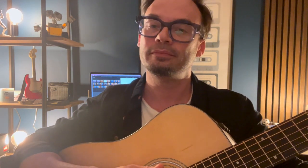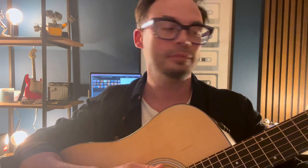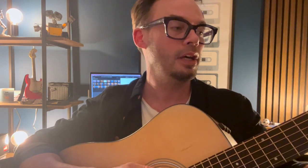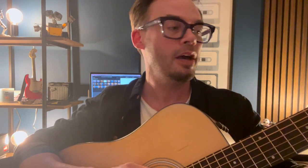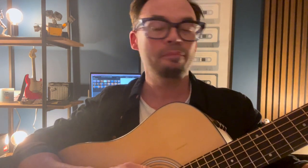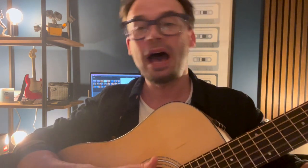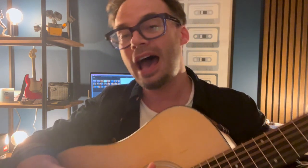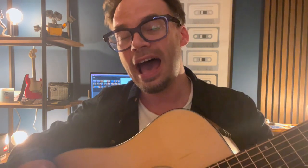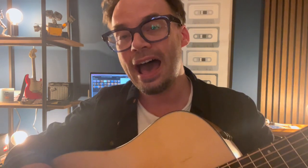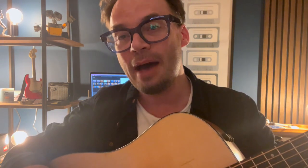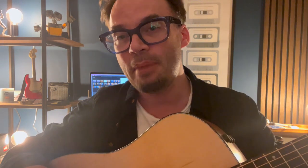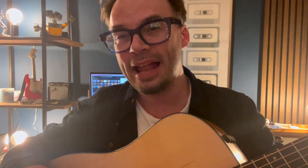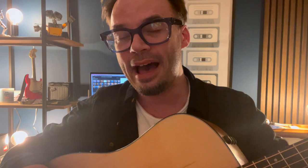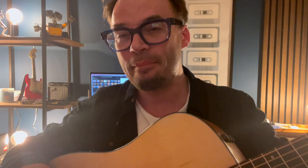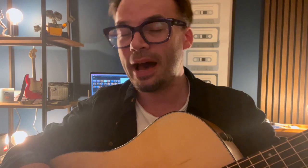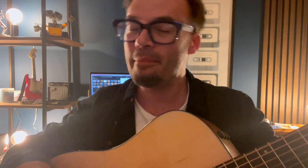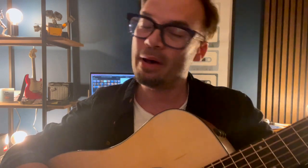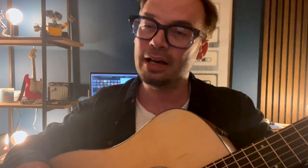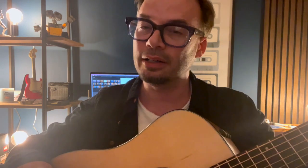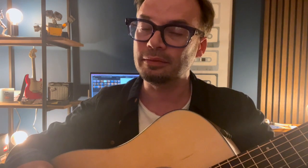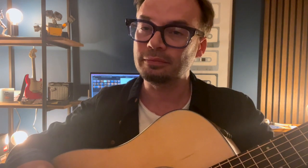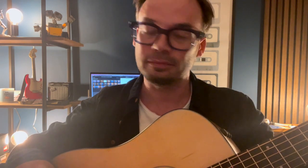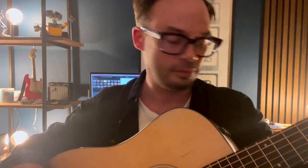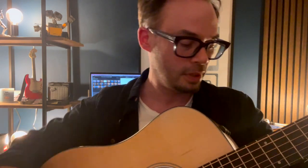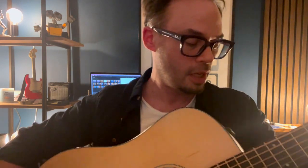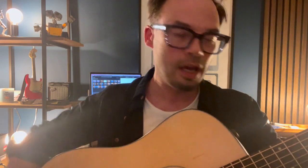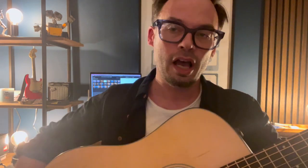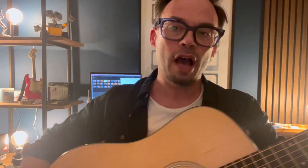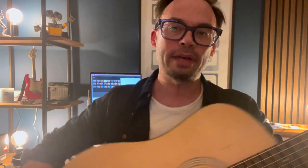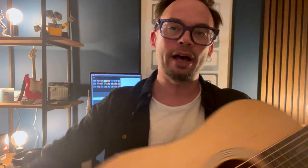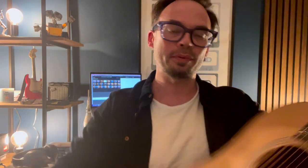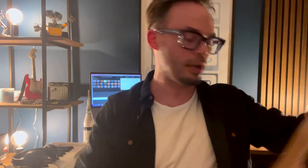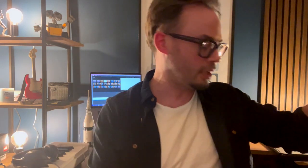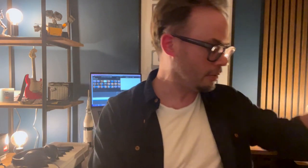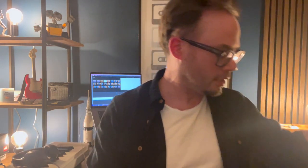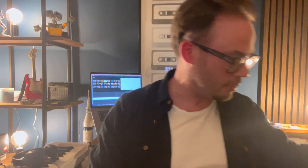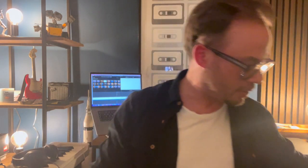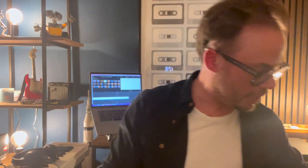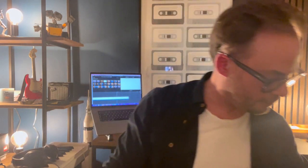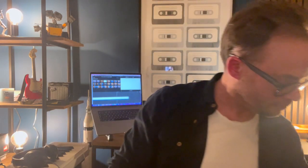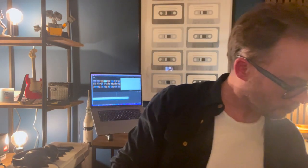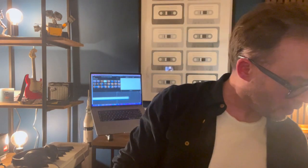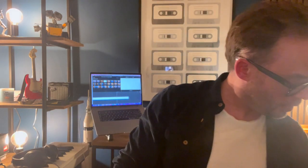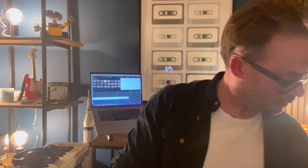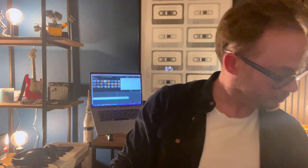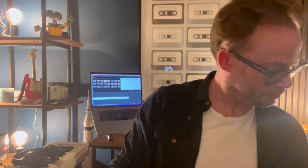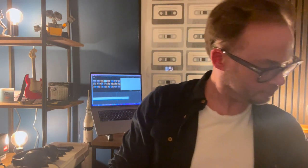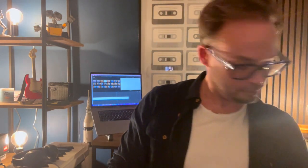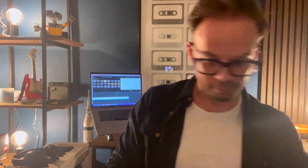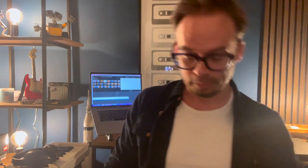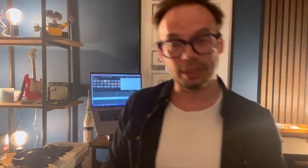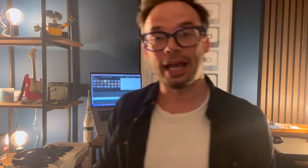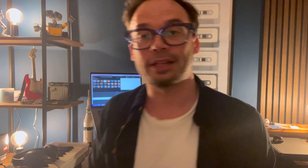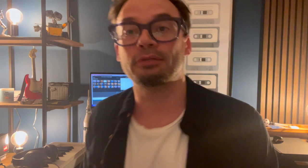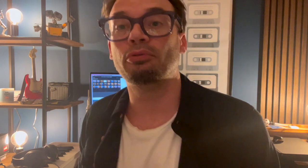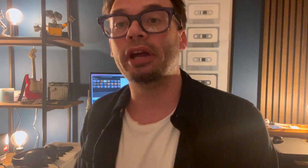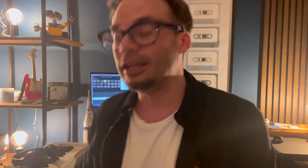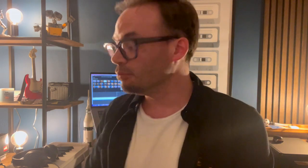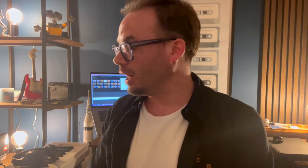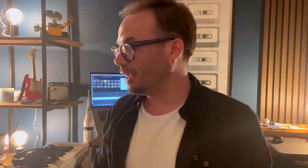That's the harmony That helps So the notes there But yeah It's a really Really